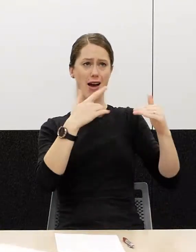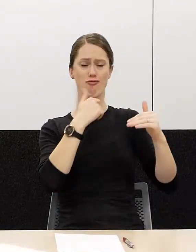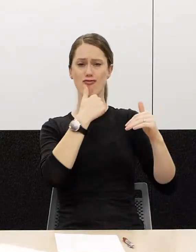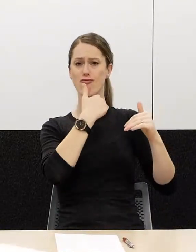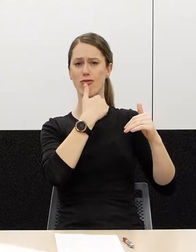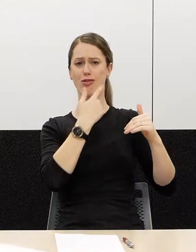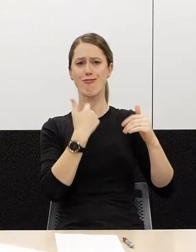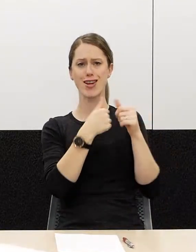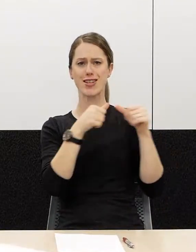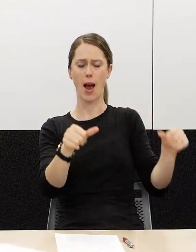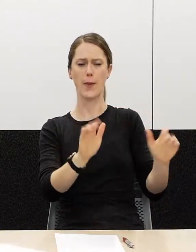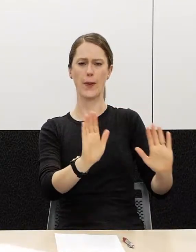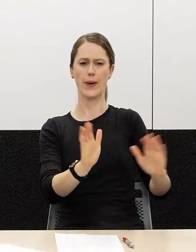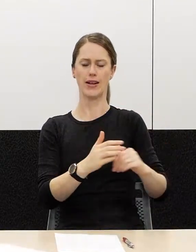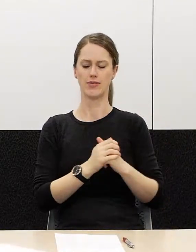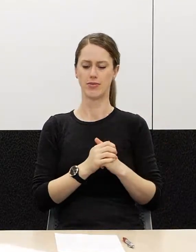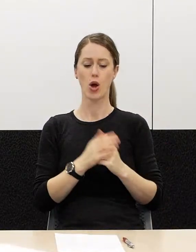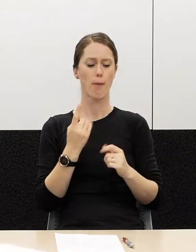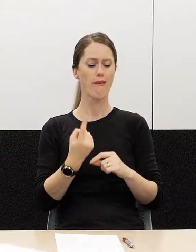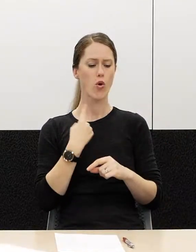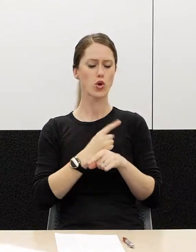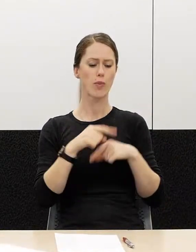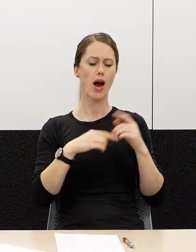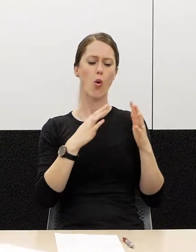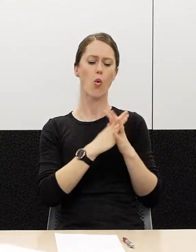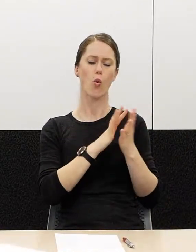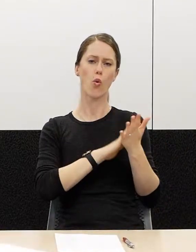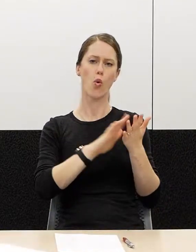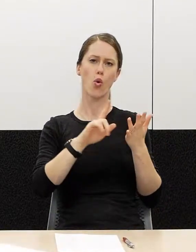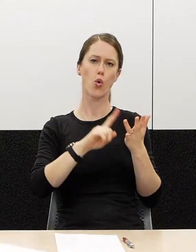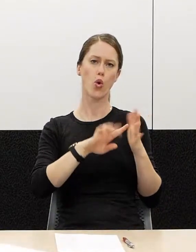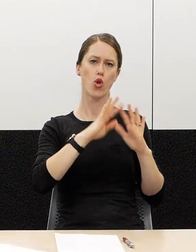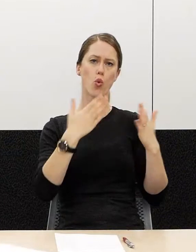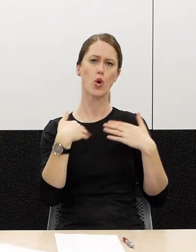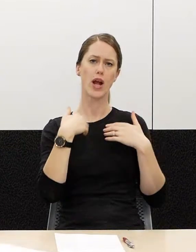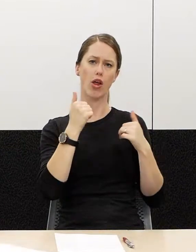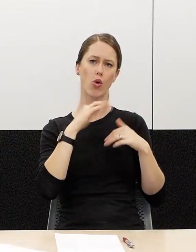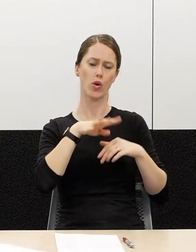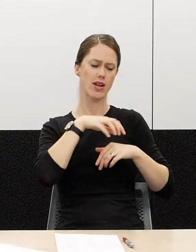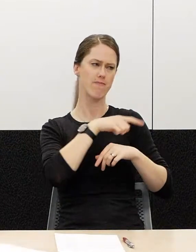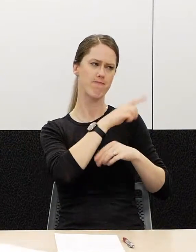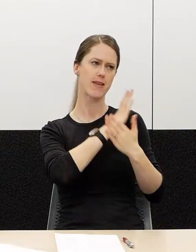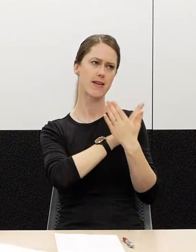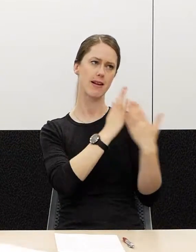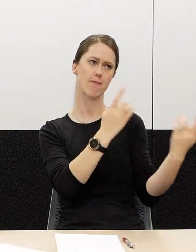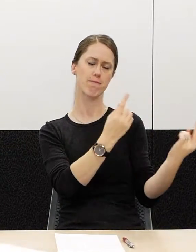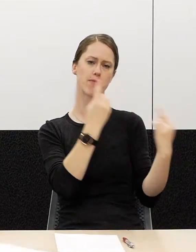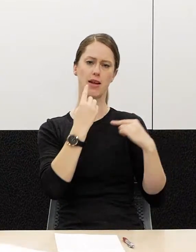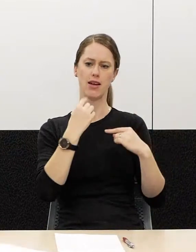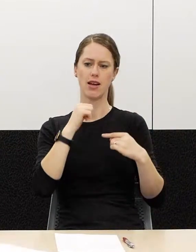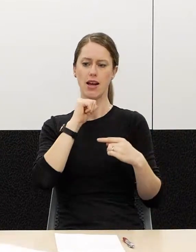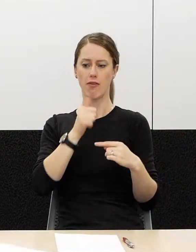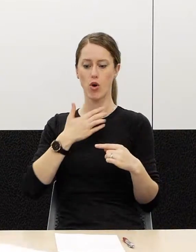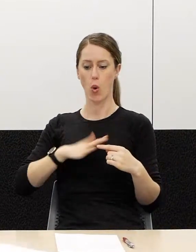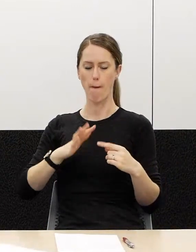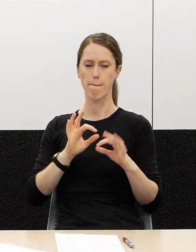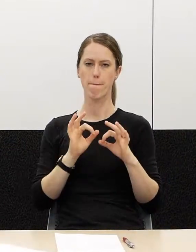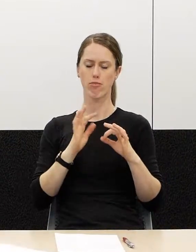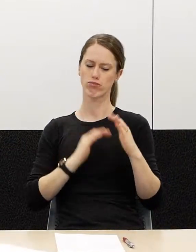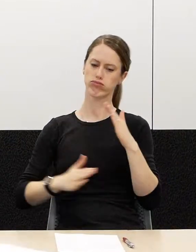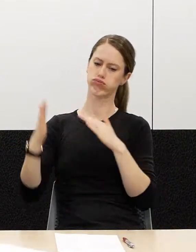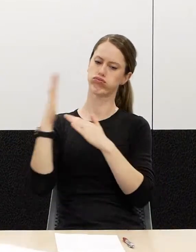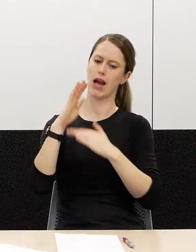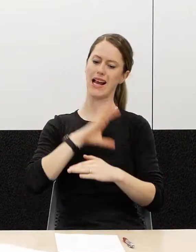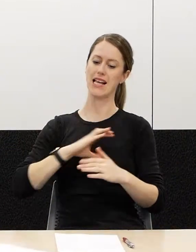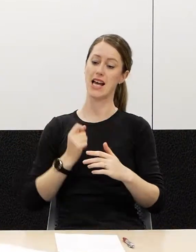Actually, as I was talking about earlier about the World Health Organization is very clear that in order to get optimal cancer outcomes,